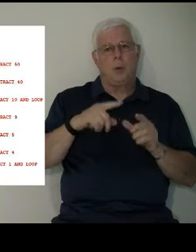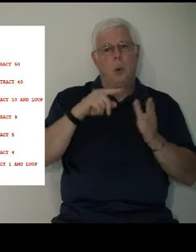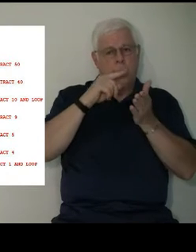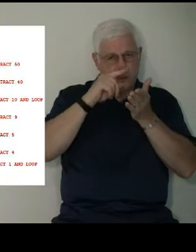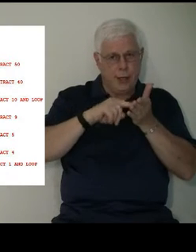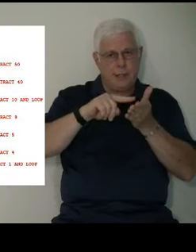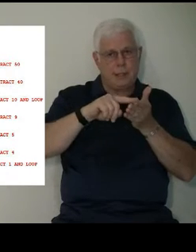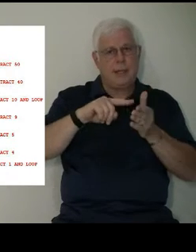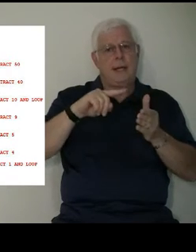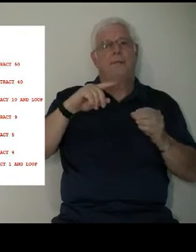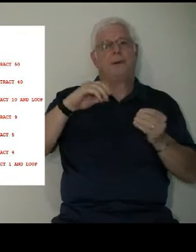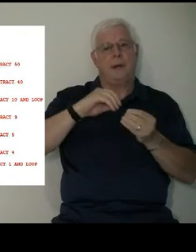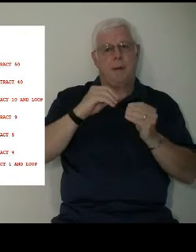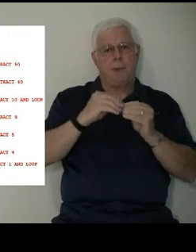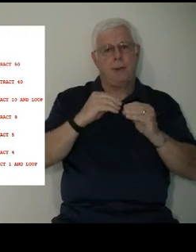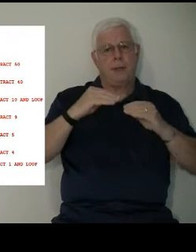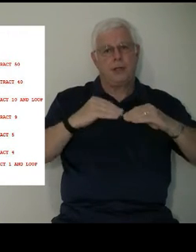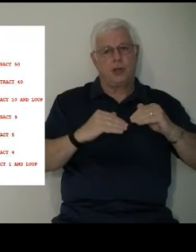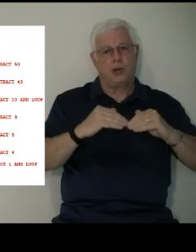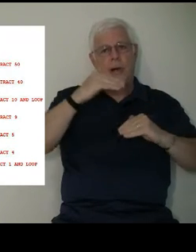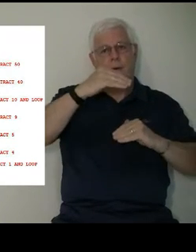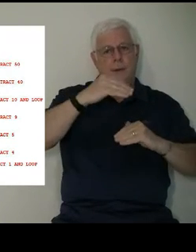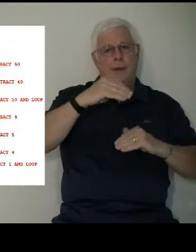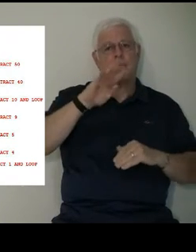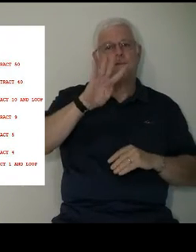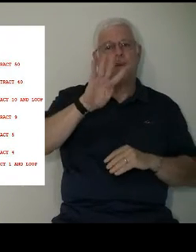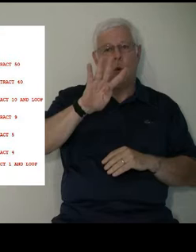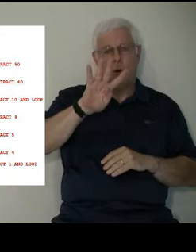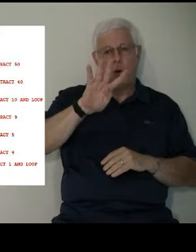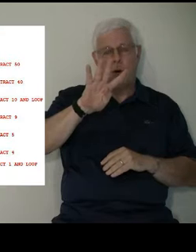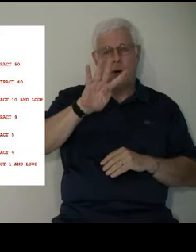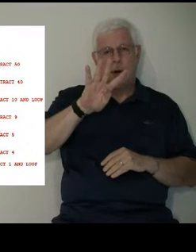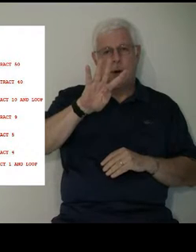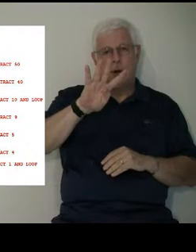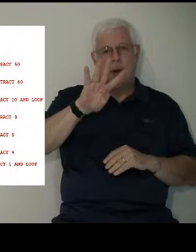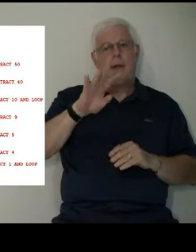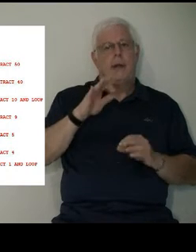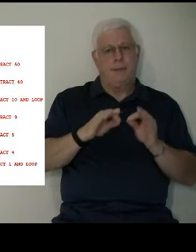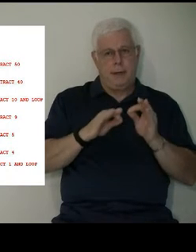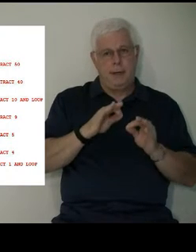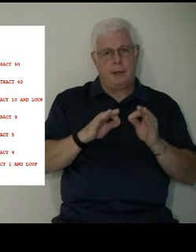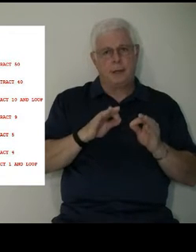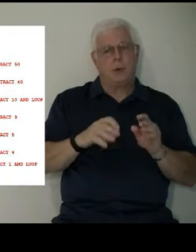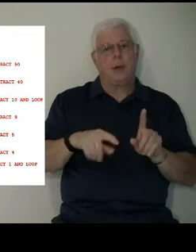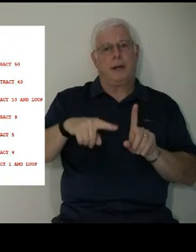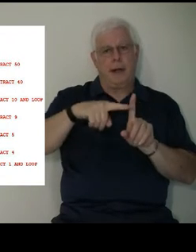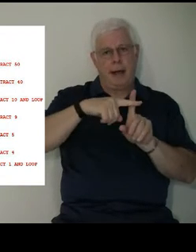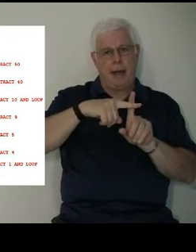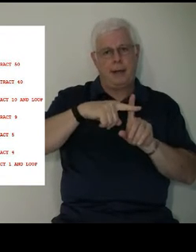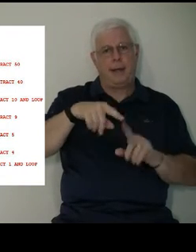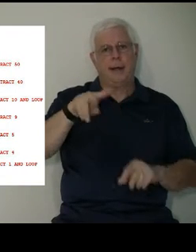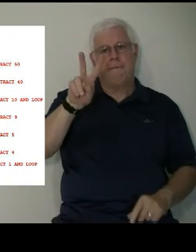going to check to see if the number is greater than 4. If it is, we're going to concatenate a